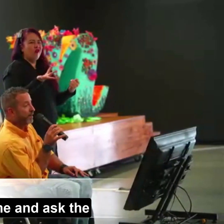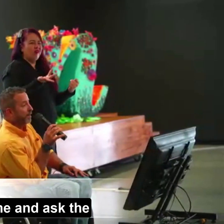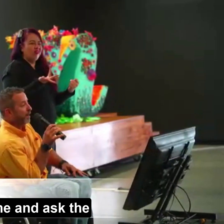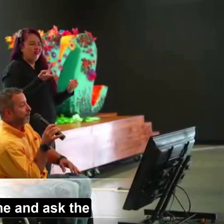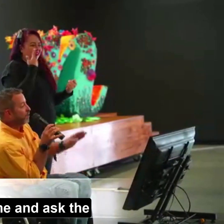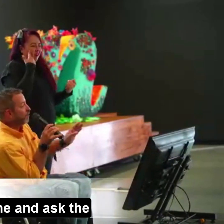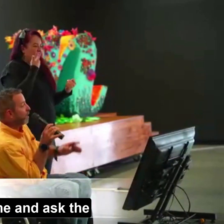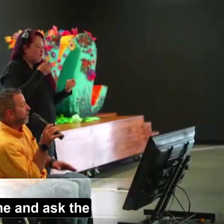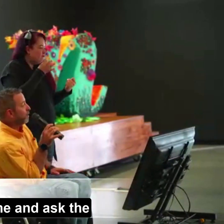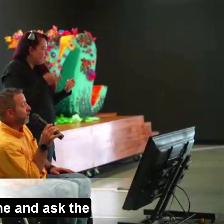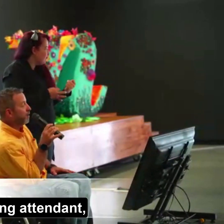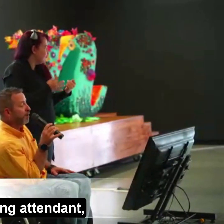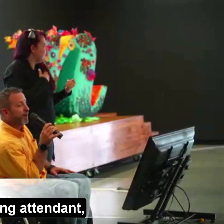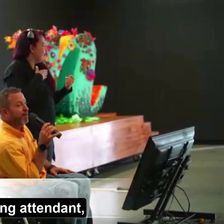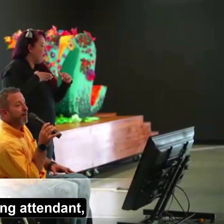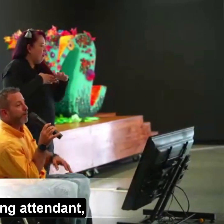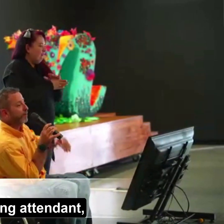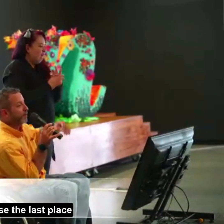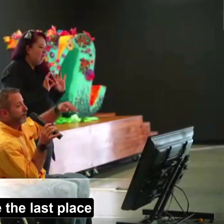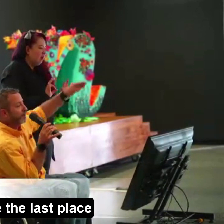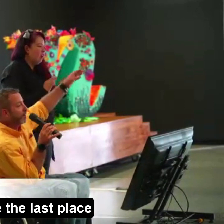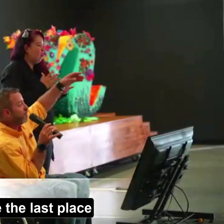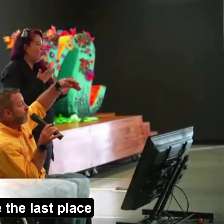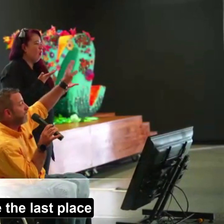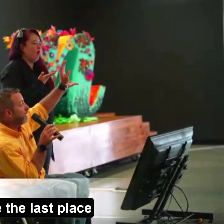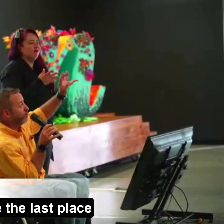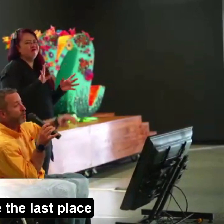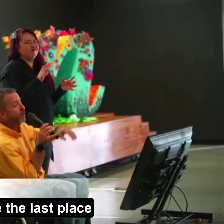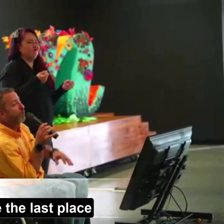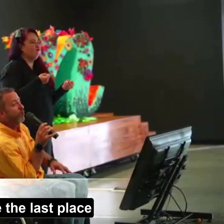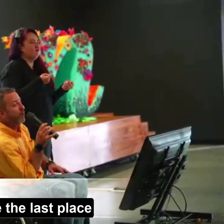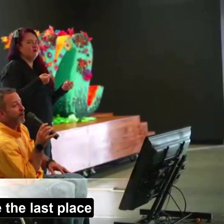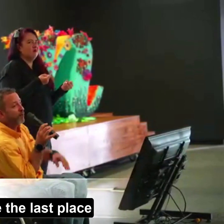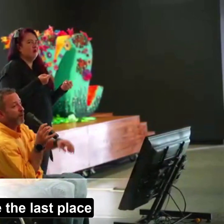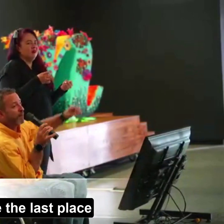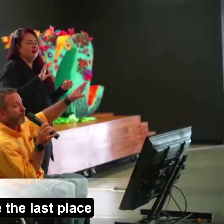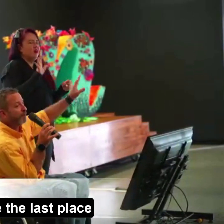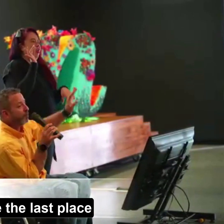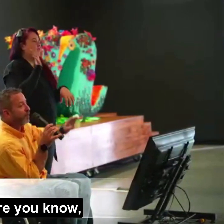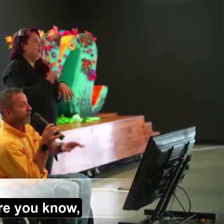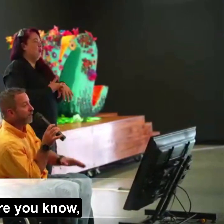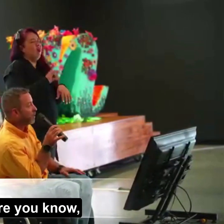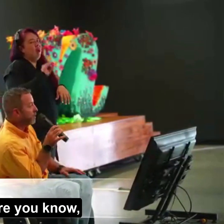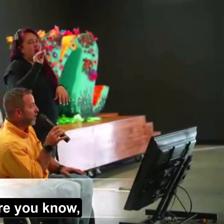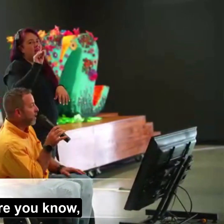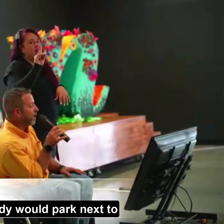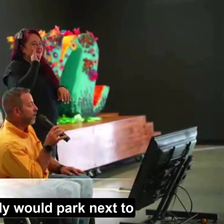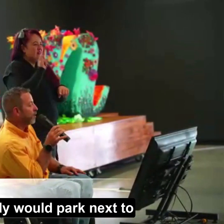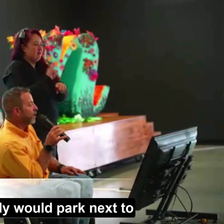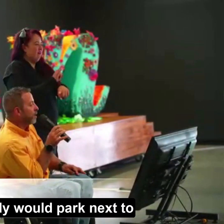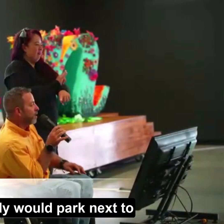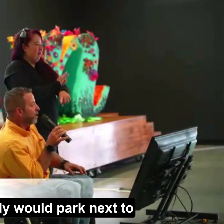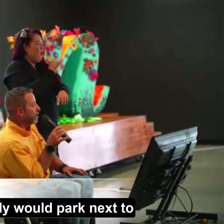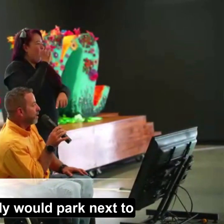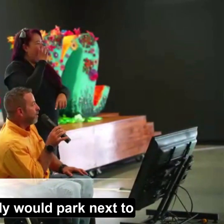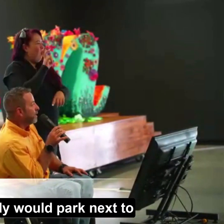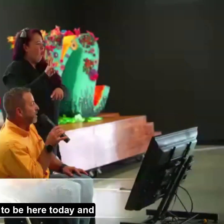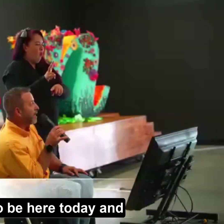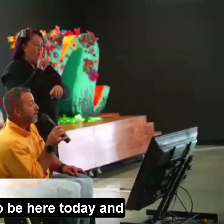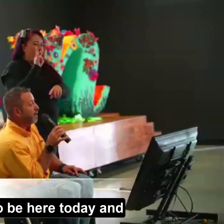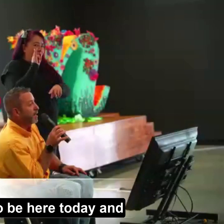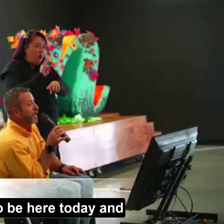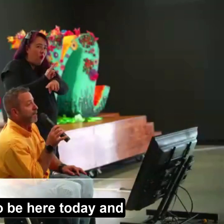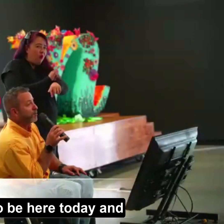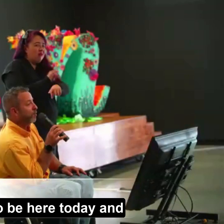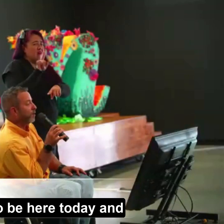that and ask the parking attendant, please, the last place where nobody would park next to